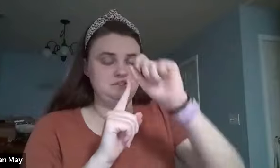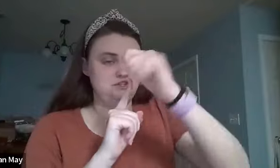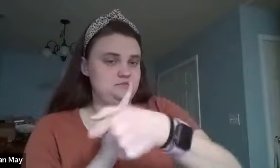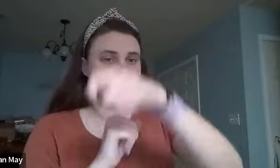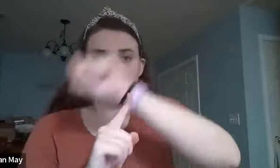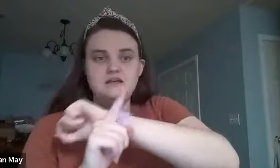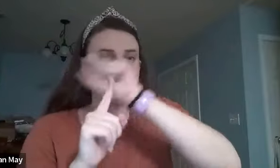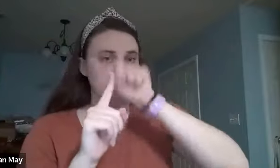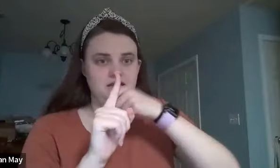So you're just peeling the banana.